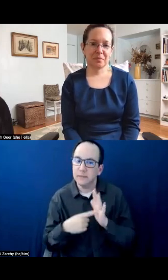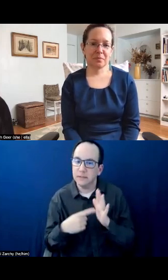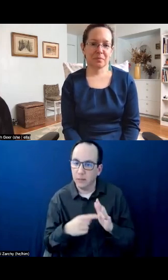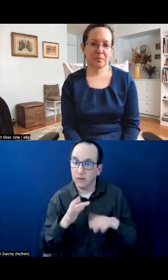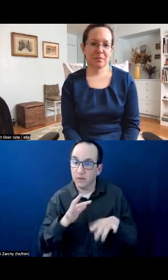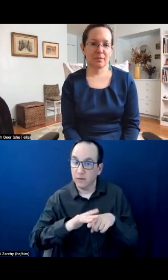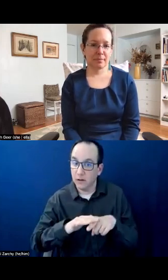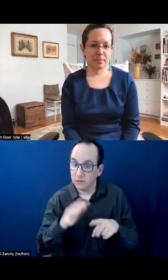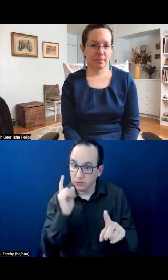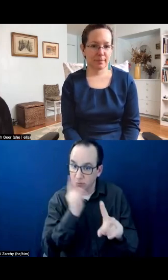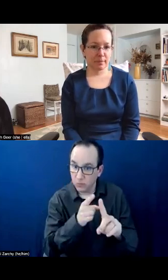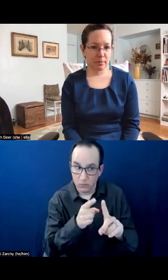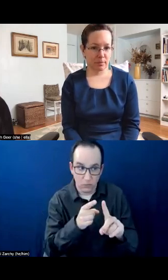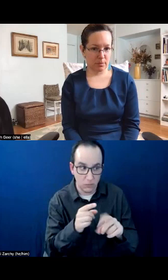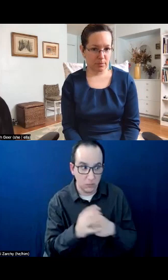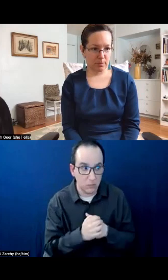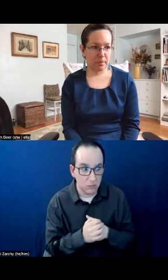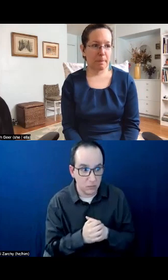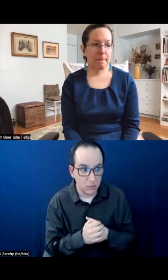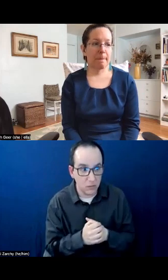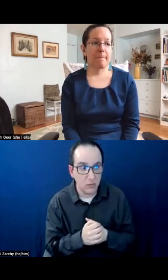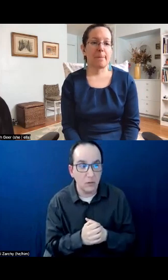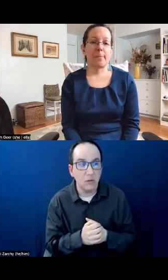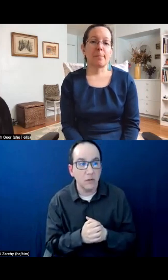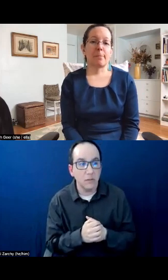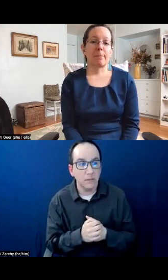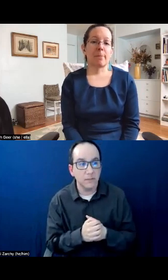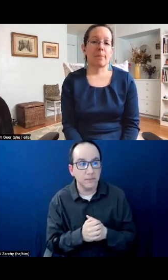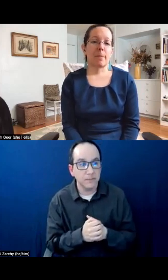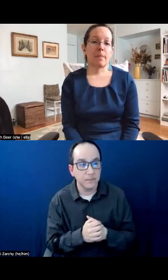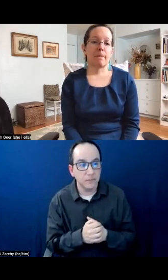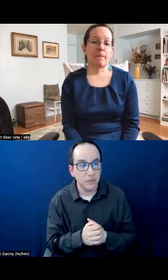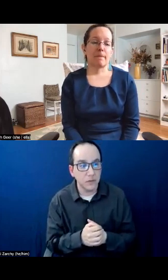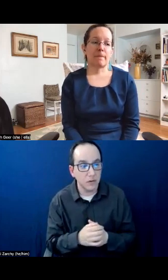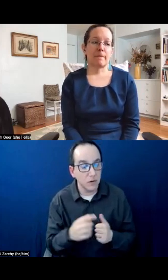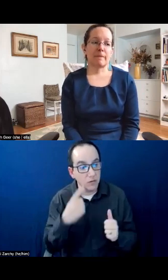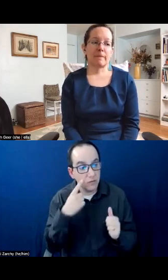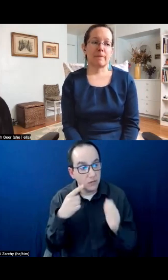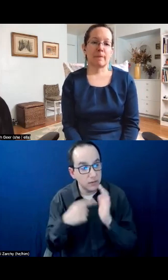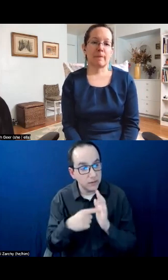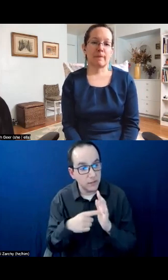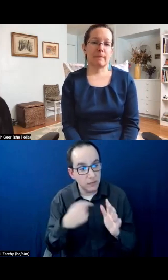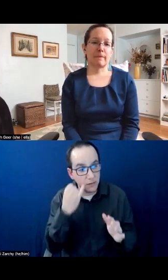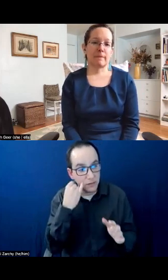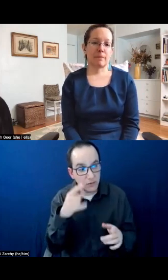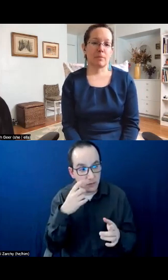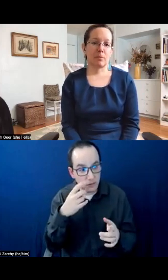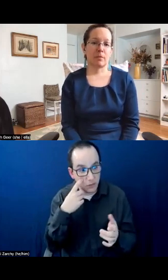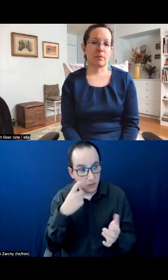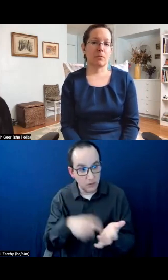mind. But in terms of phonology, here's a sample goal.